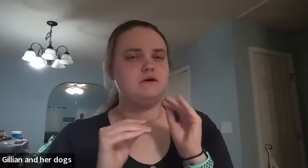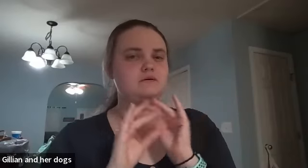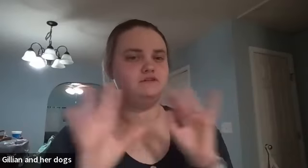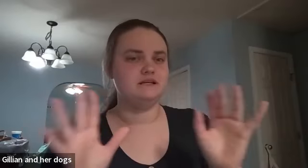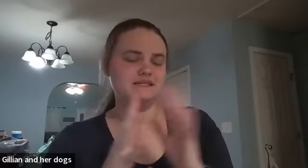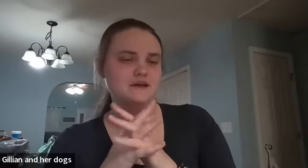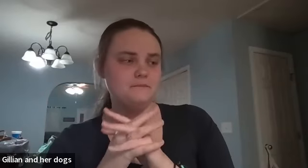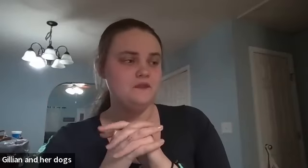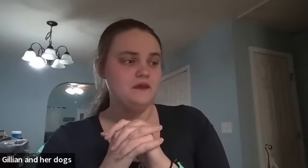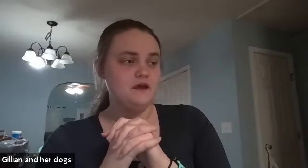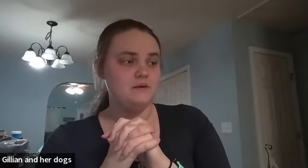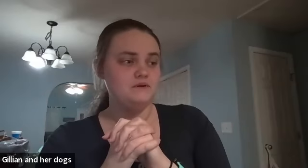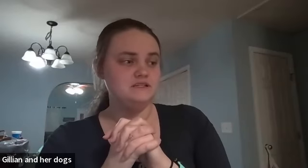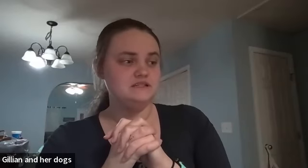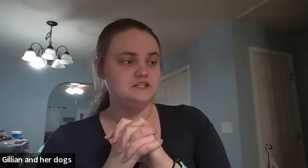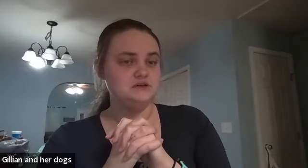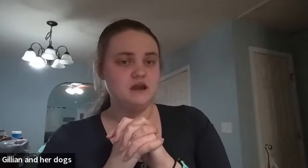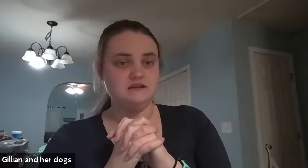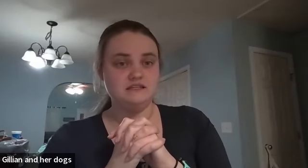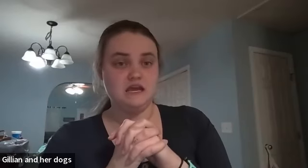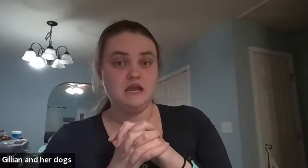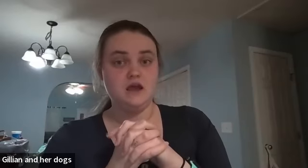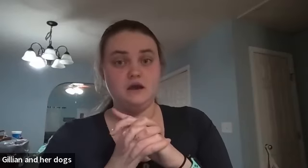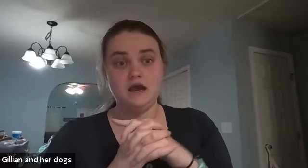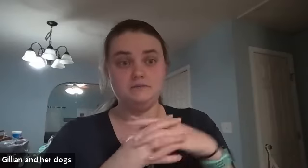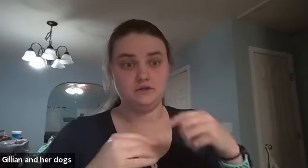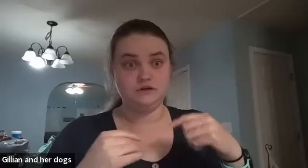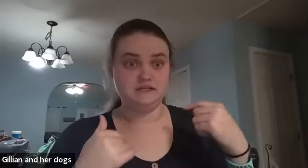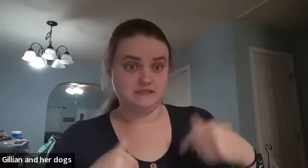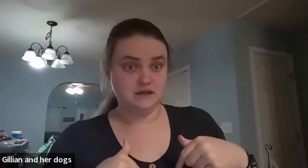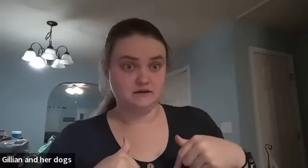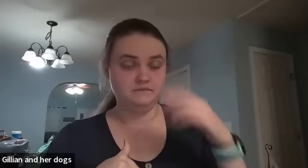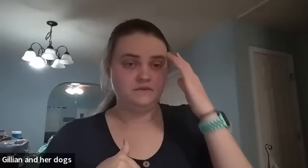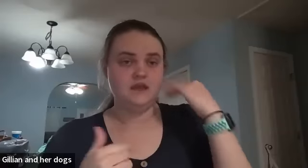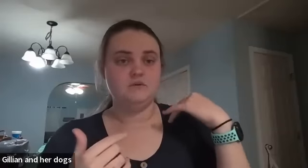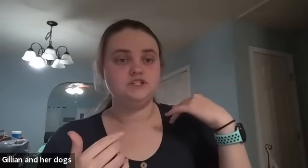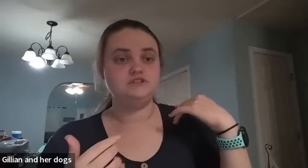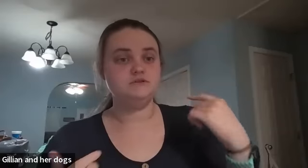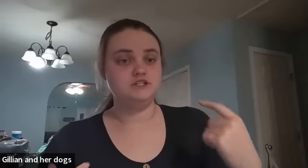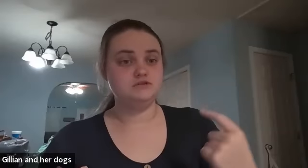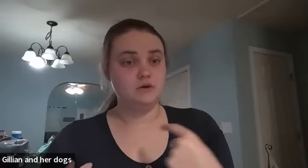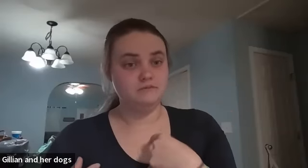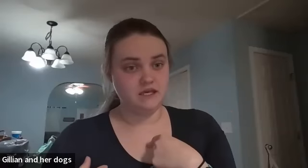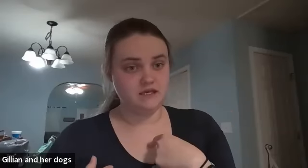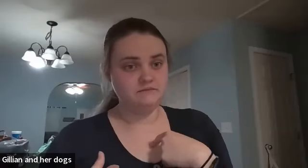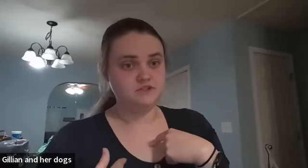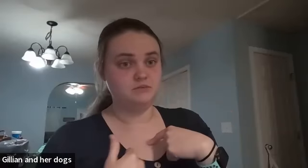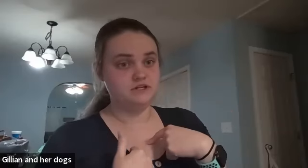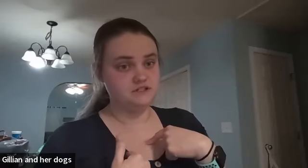going too crazy. So I'm going to teach you how to say, I'm learning sign. And what you do is you go me, so you point to